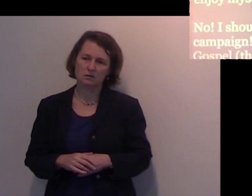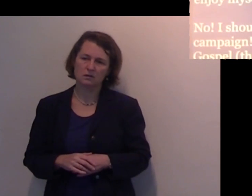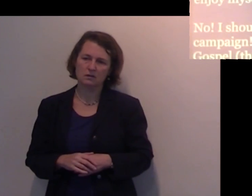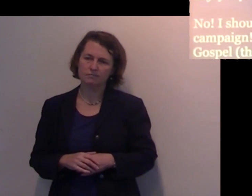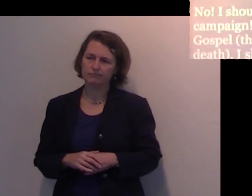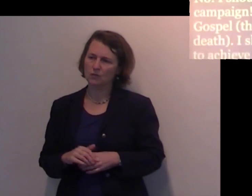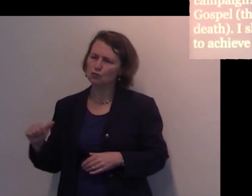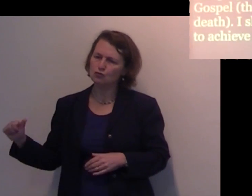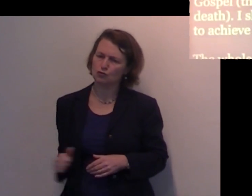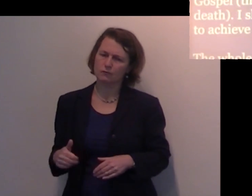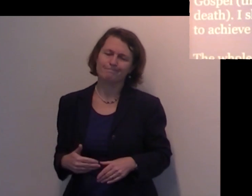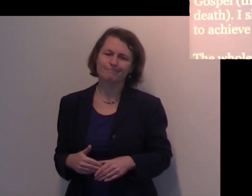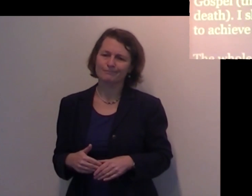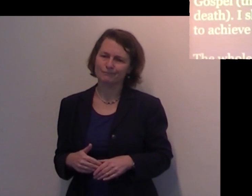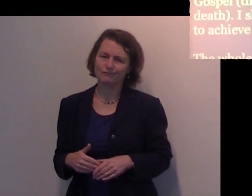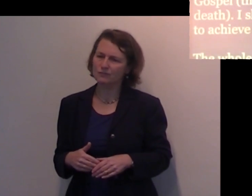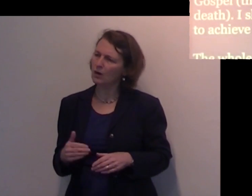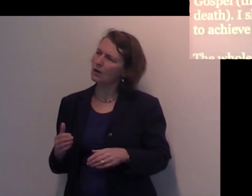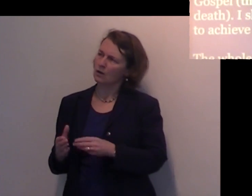become involved in God's campaign.